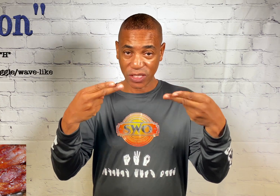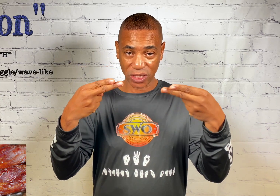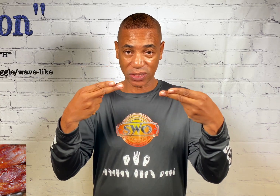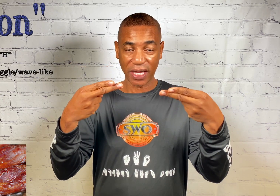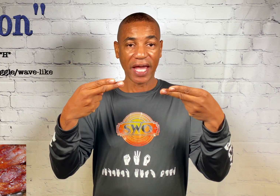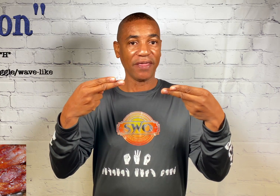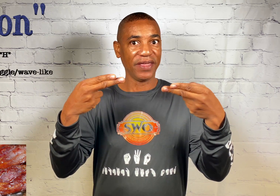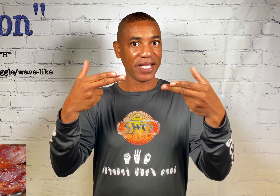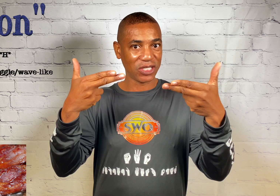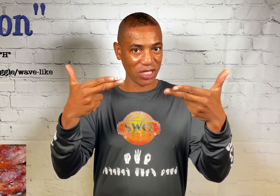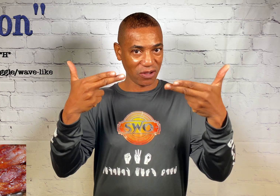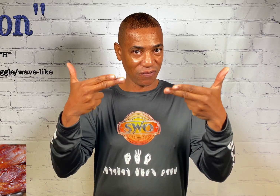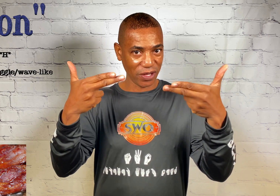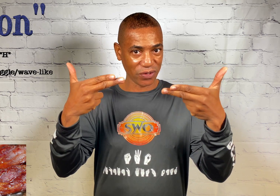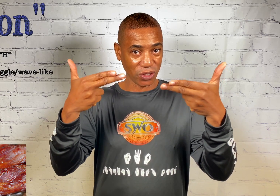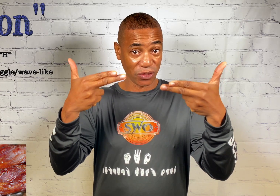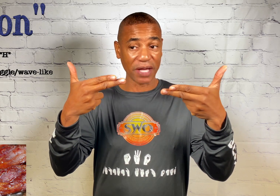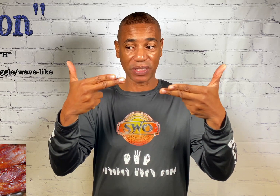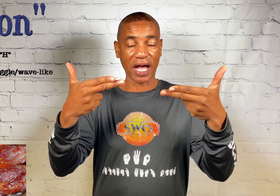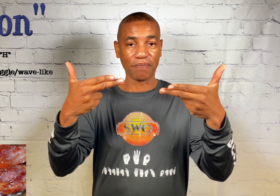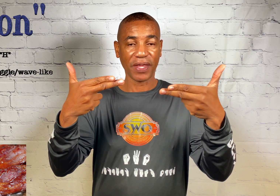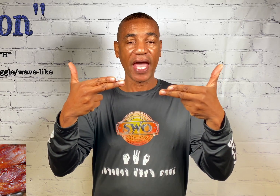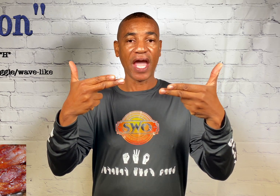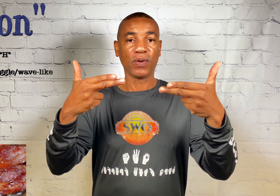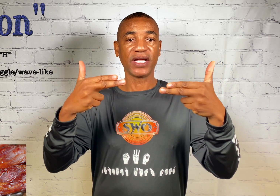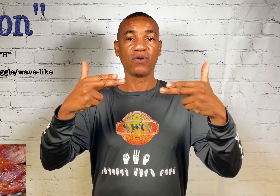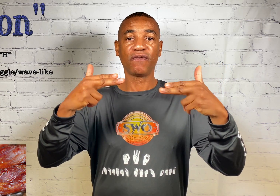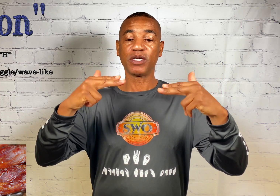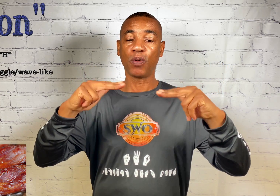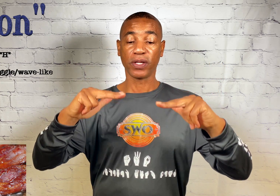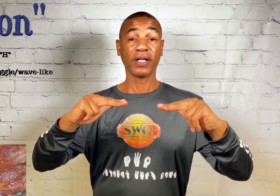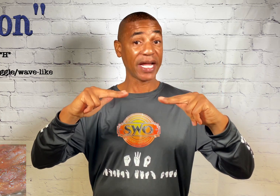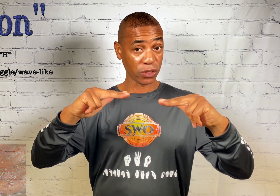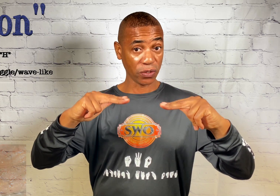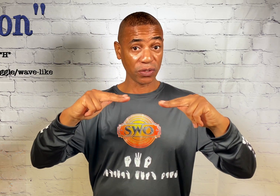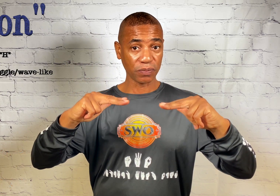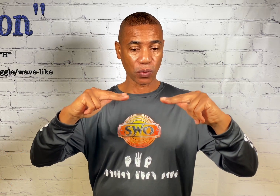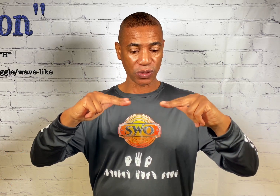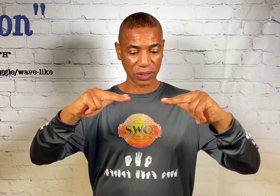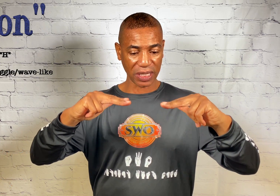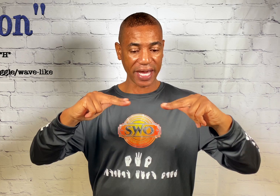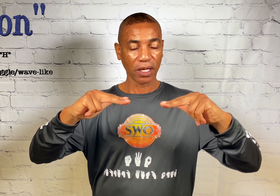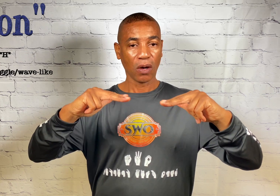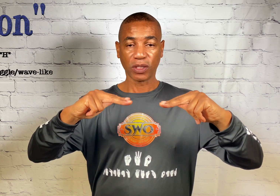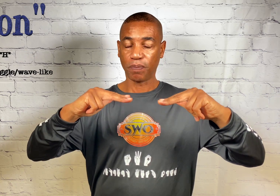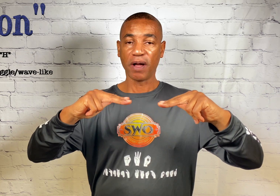H's, then extend your thumbs up. And what I do from this point on, I turn them towards the side with the palm